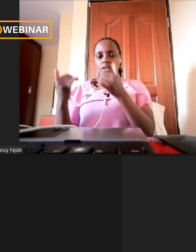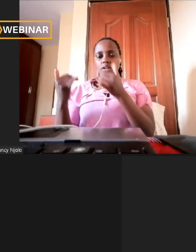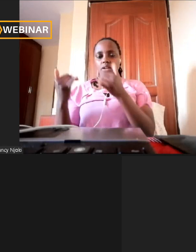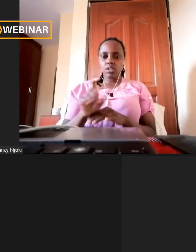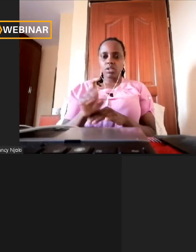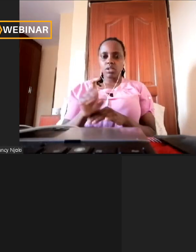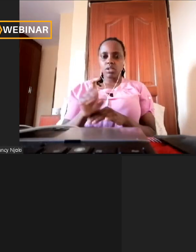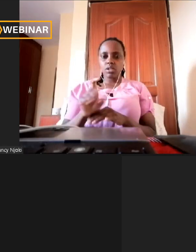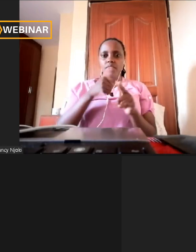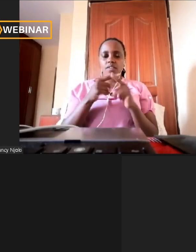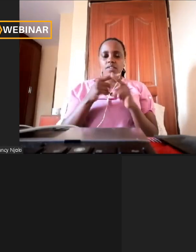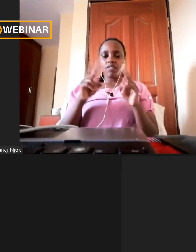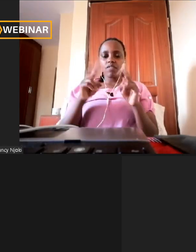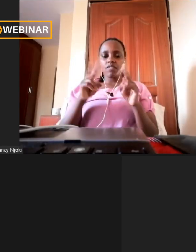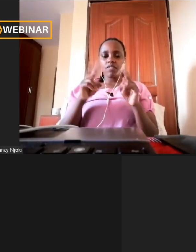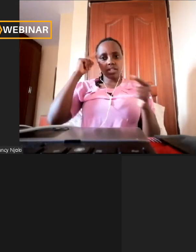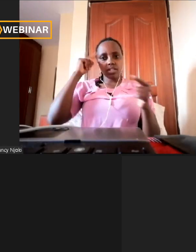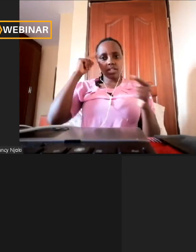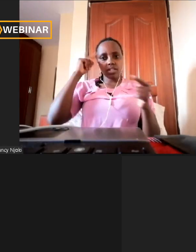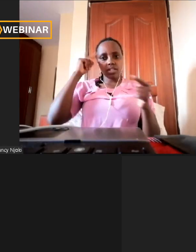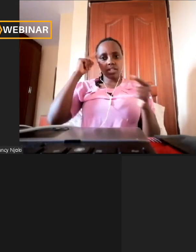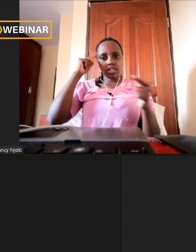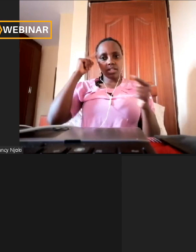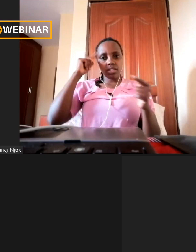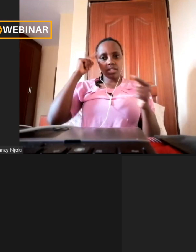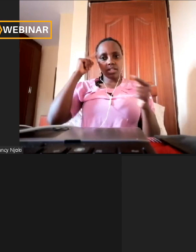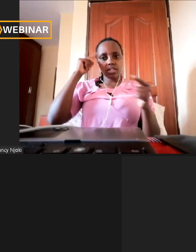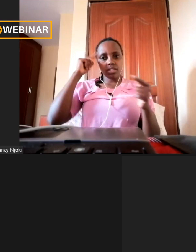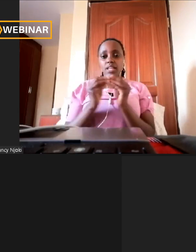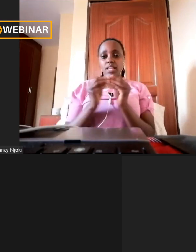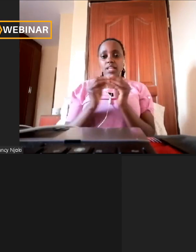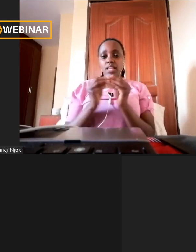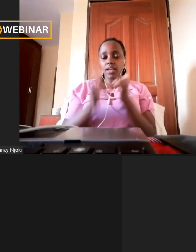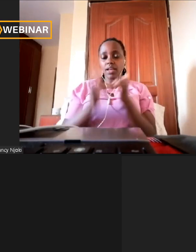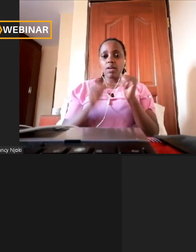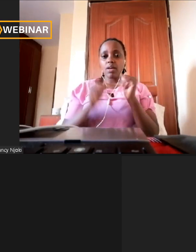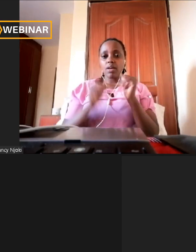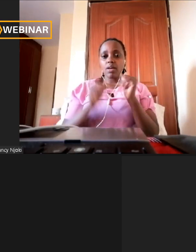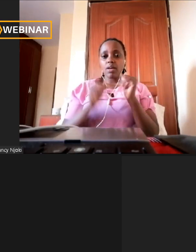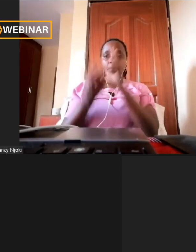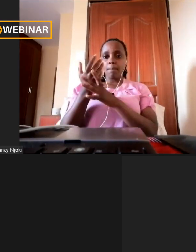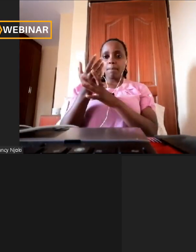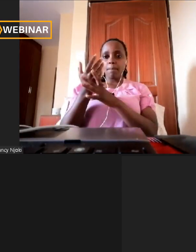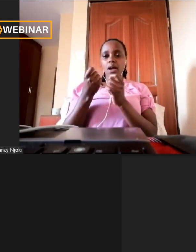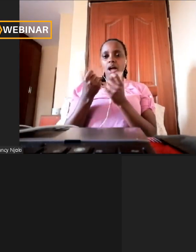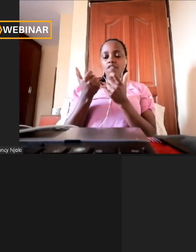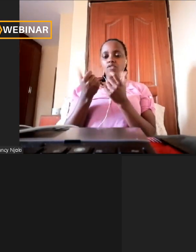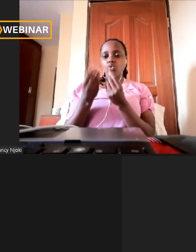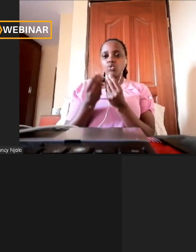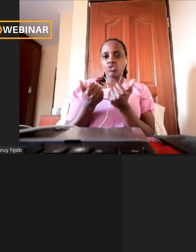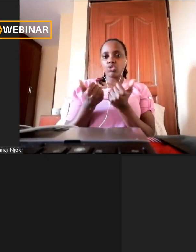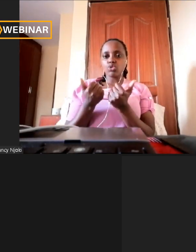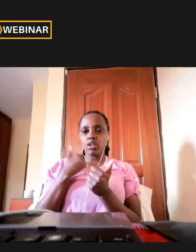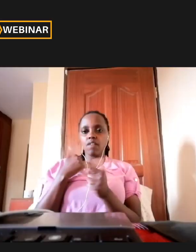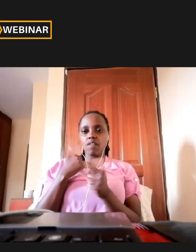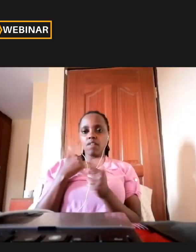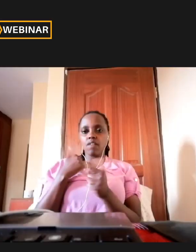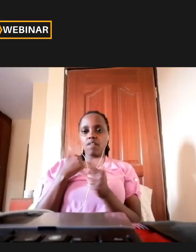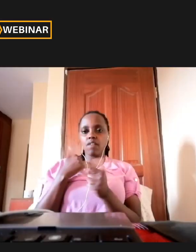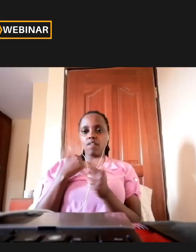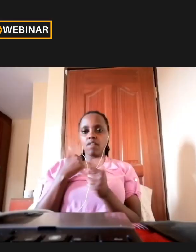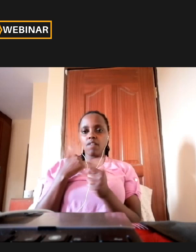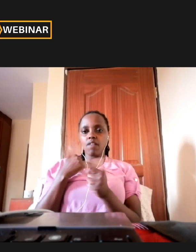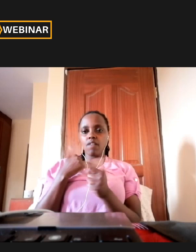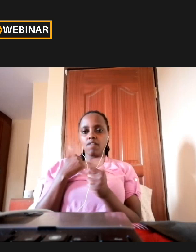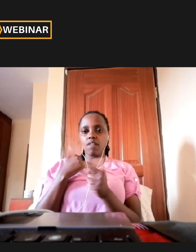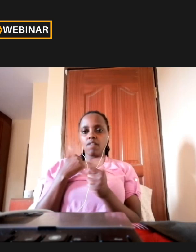be very targeted so that we have a brief session at the end where we are able to come up with a couple of resolutions. But before we proceed to